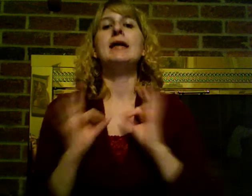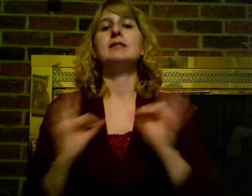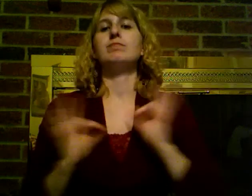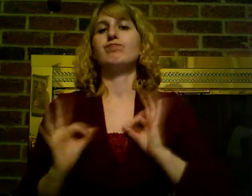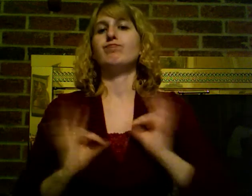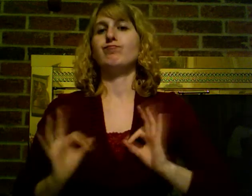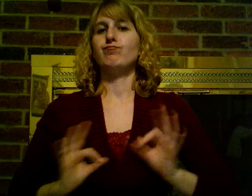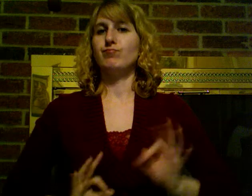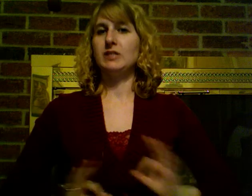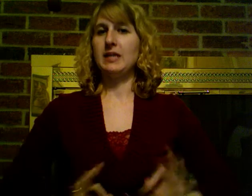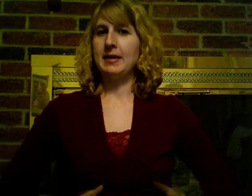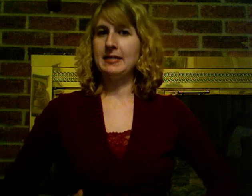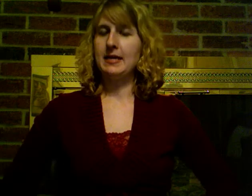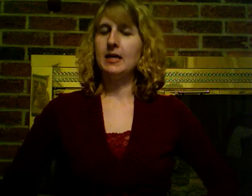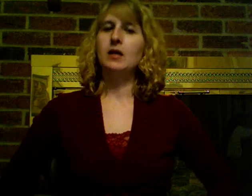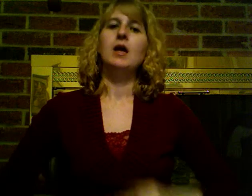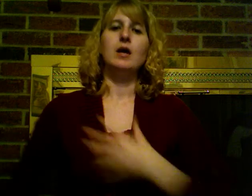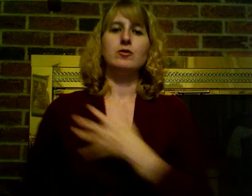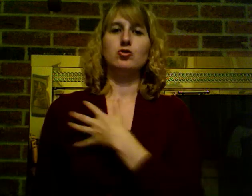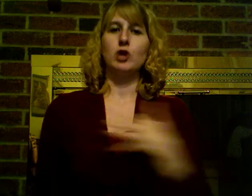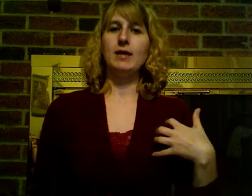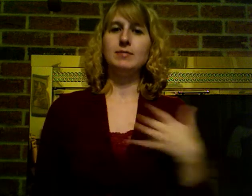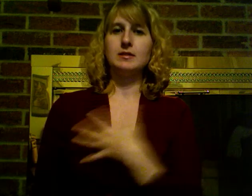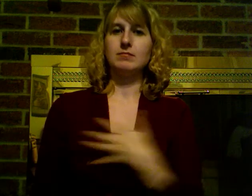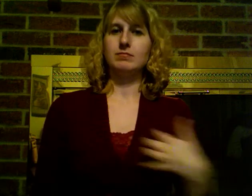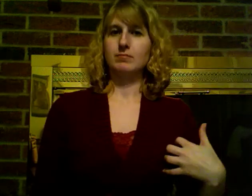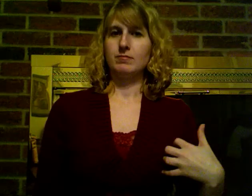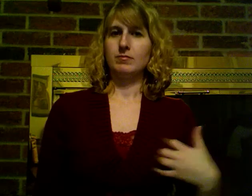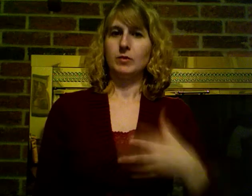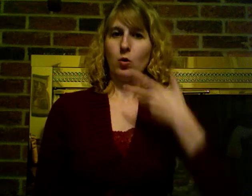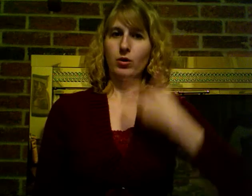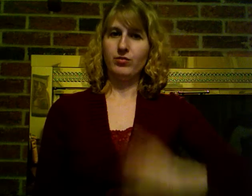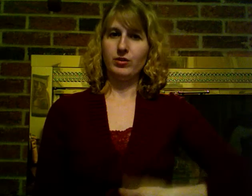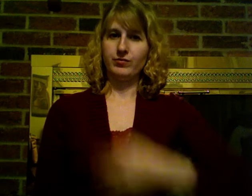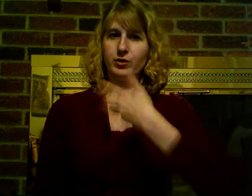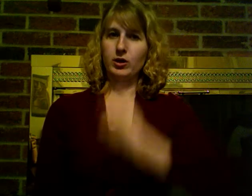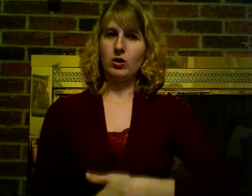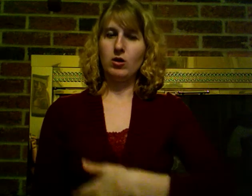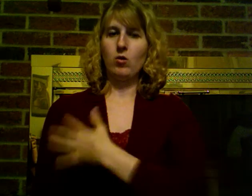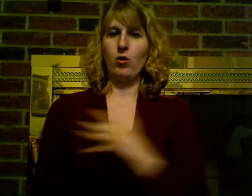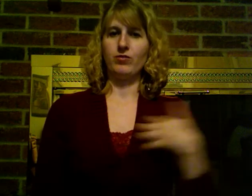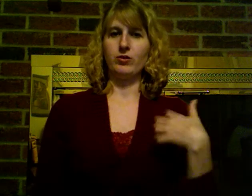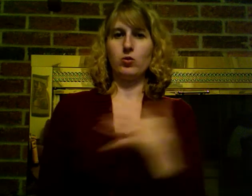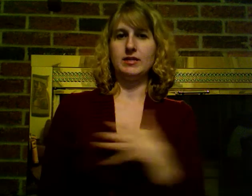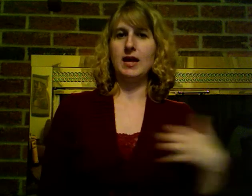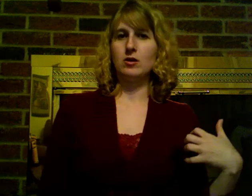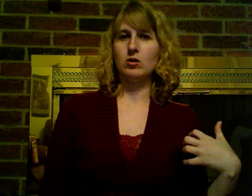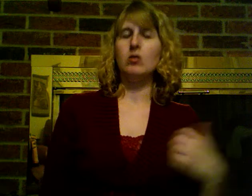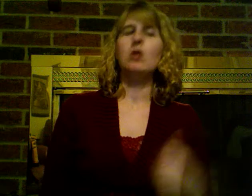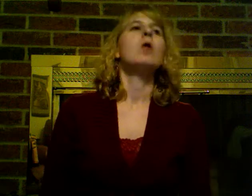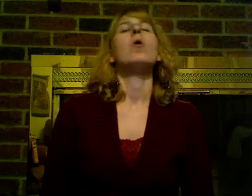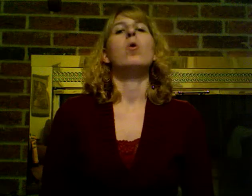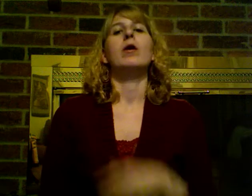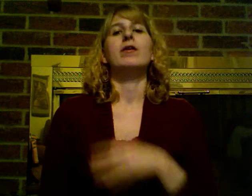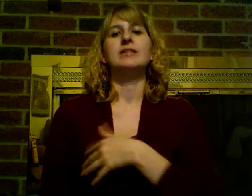dots, same idea. Stripes, or if they're vertical, or if they're horizontal, or if it's